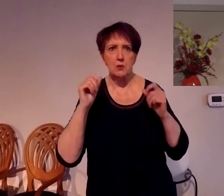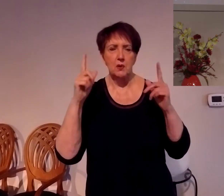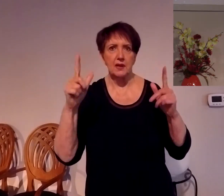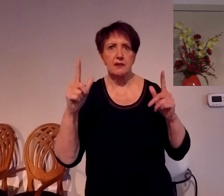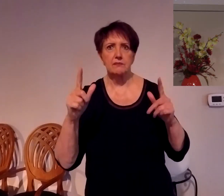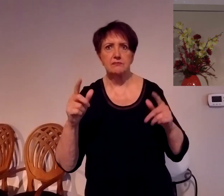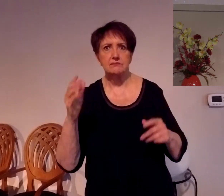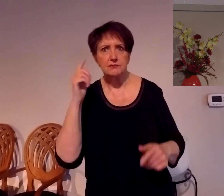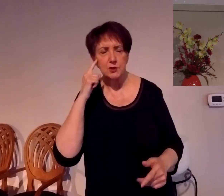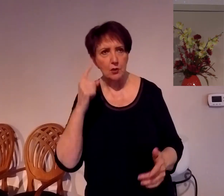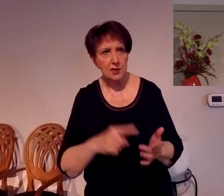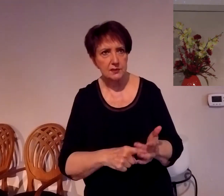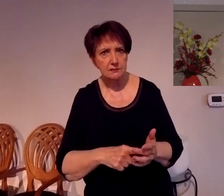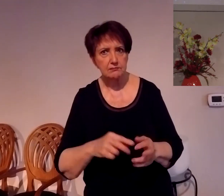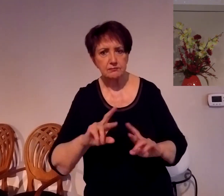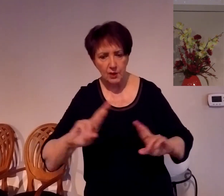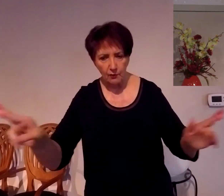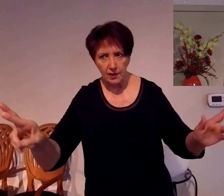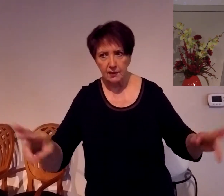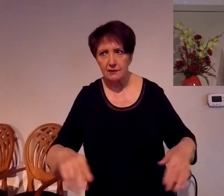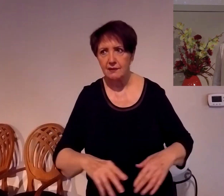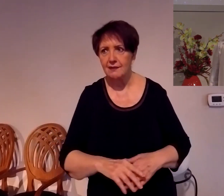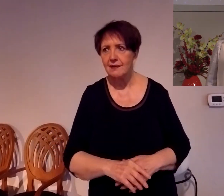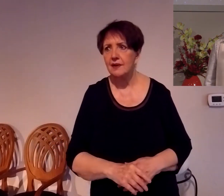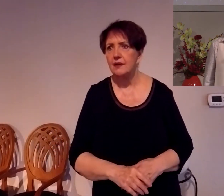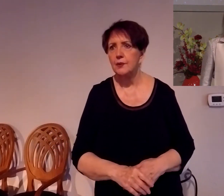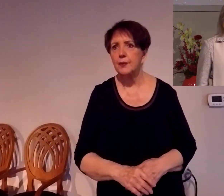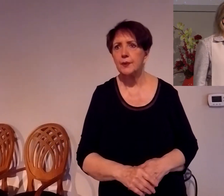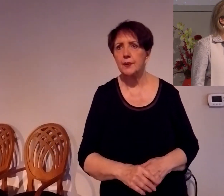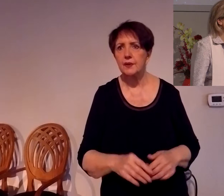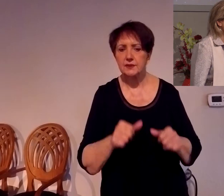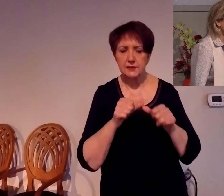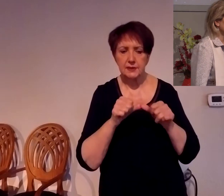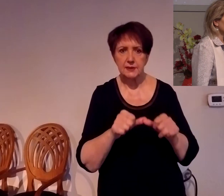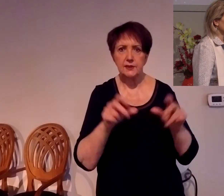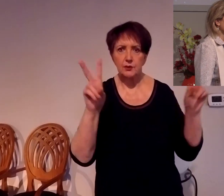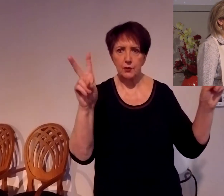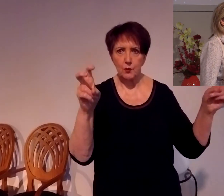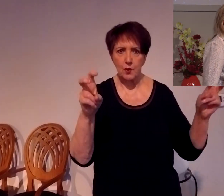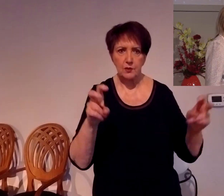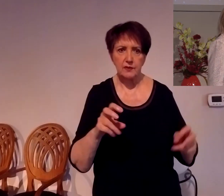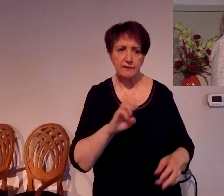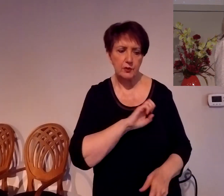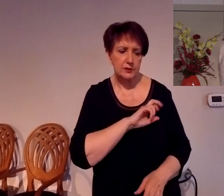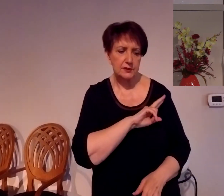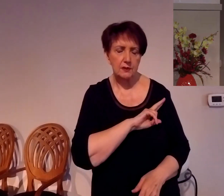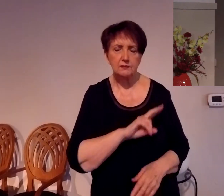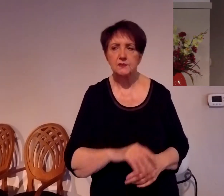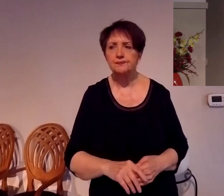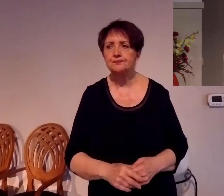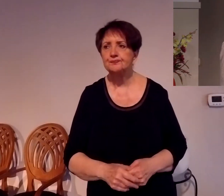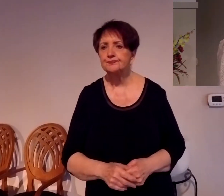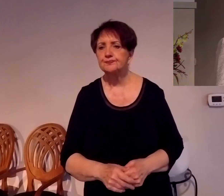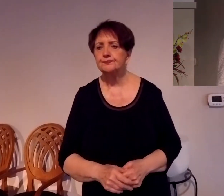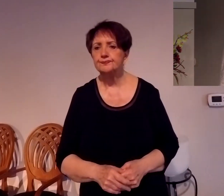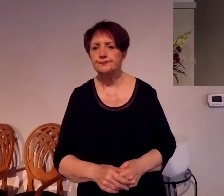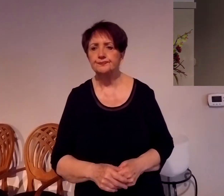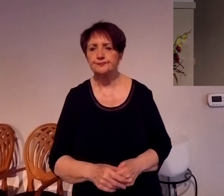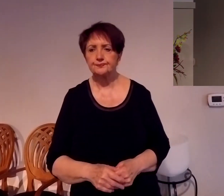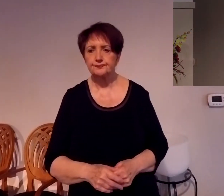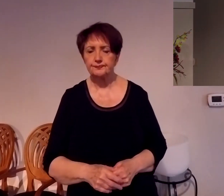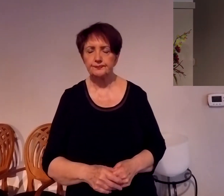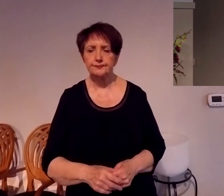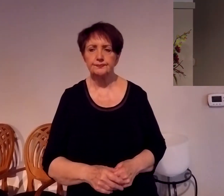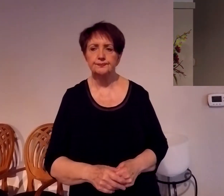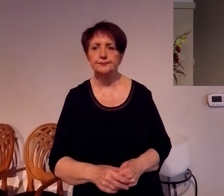ready. So let's continue the quote, though, of Ernest Holmes. He talks about